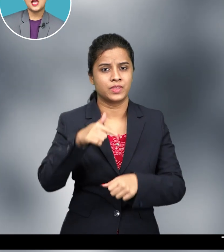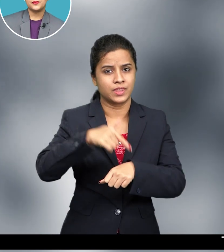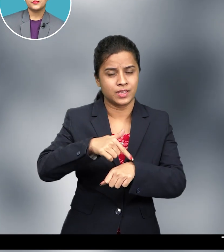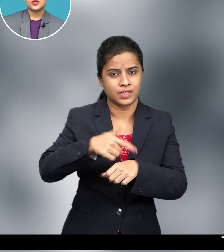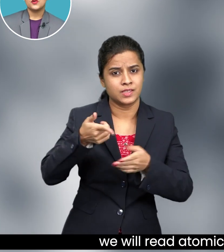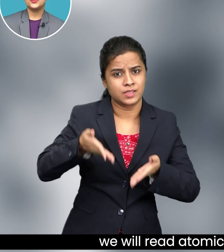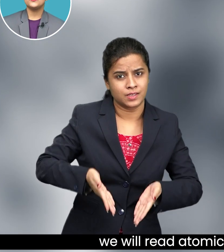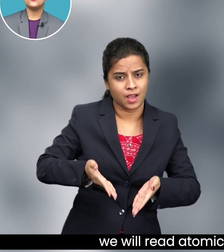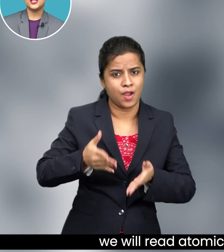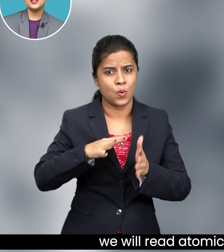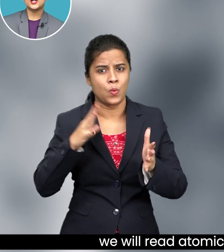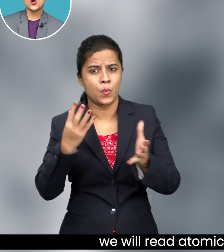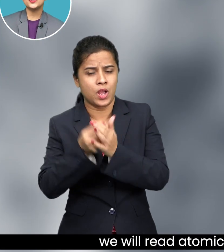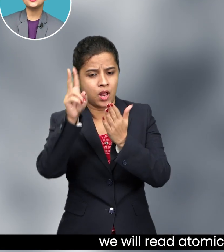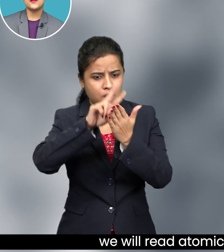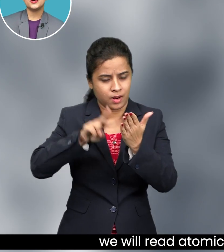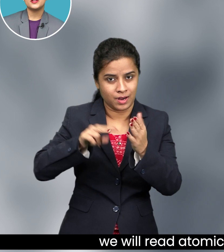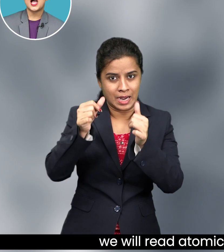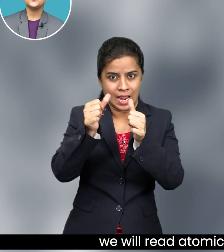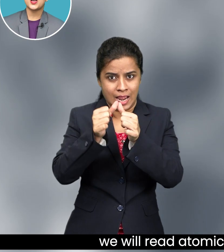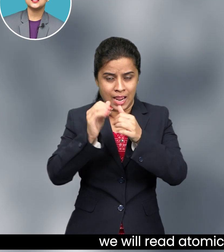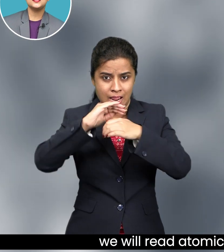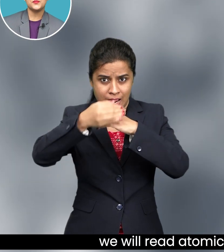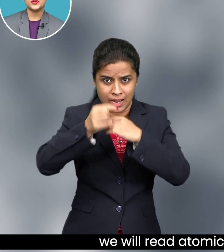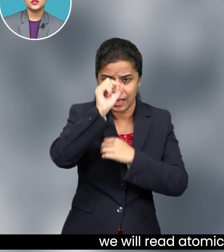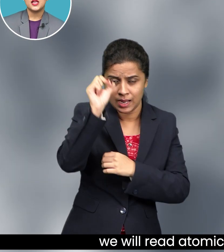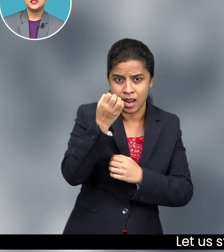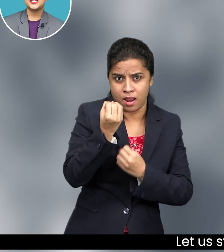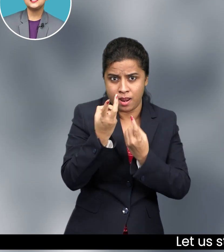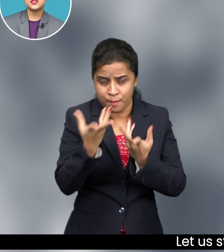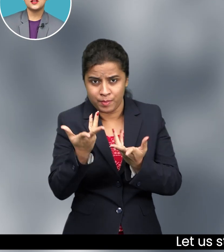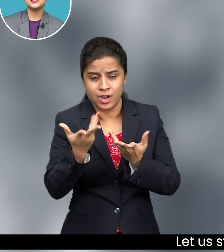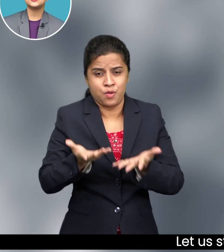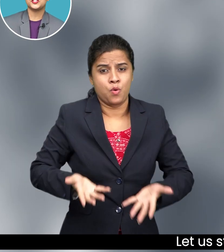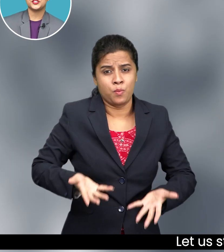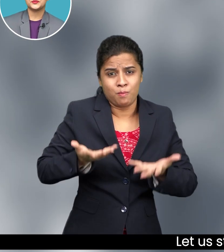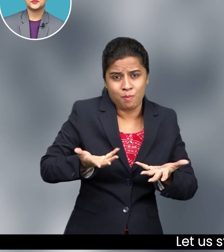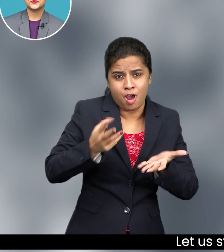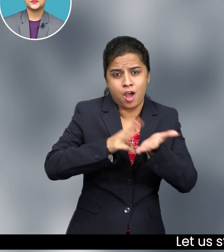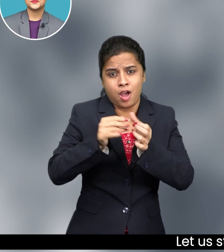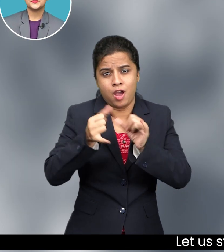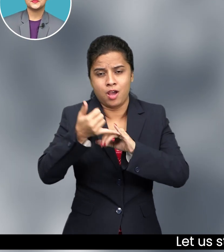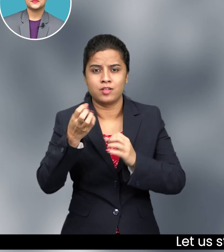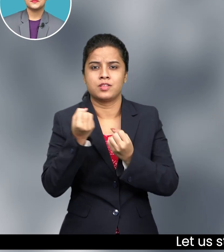This time, we will read atomic number and mass number. Let us start the session.